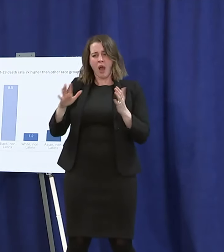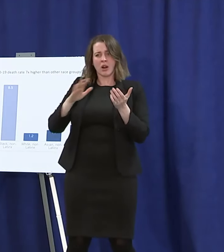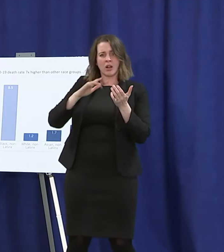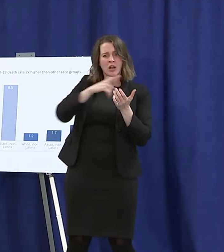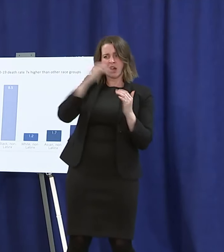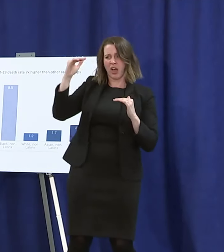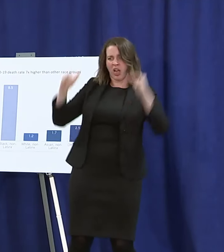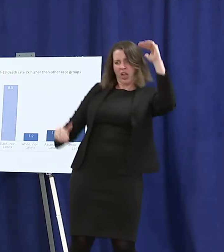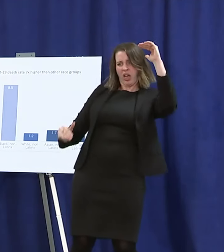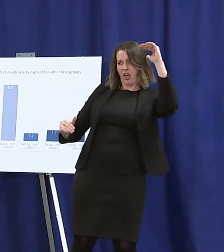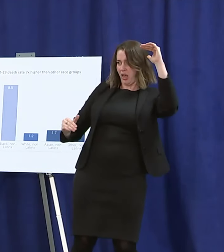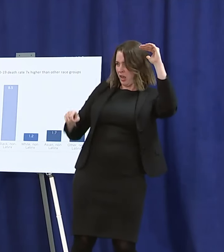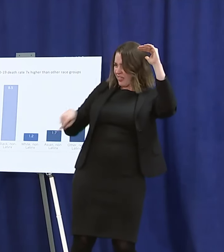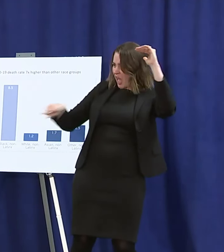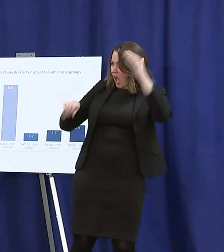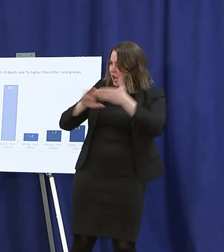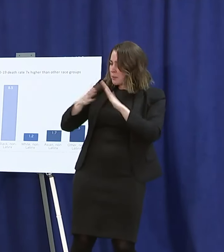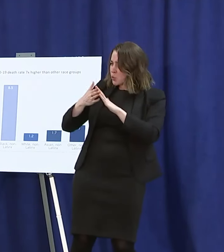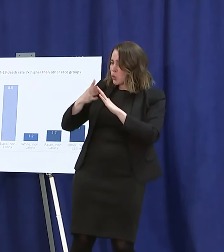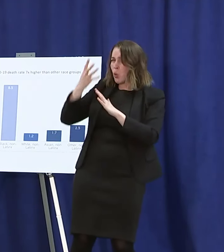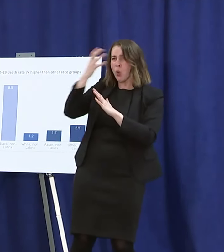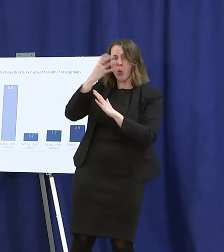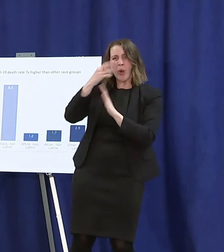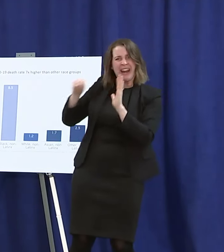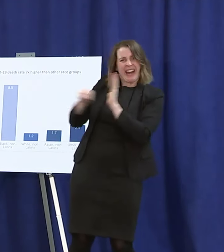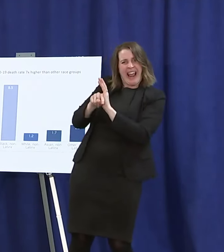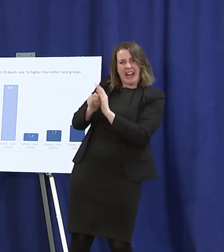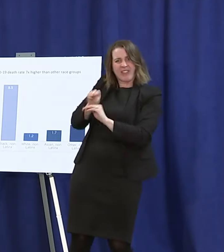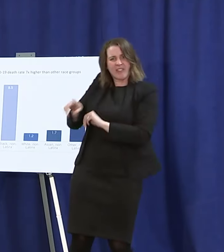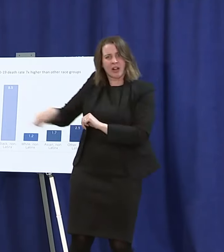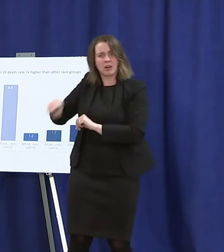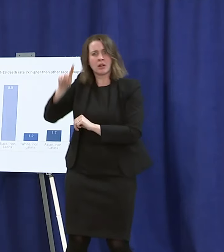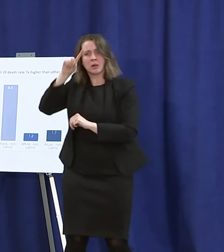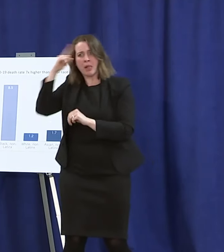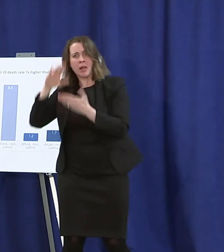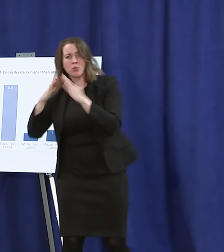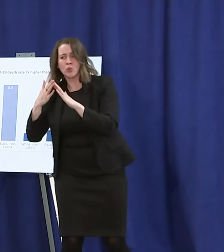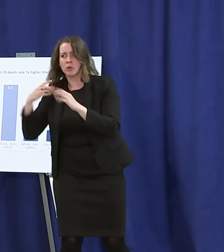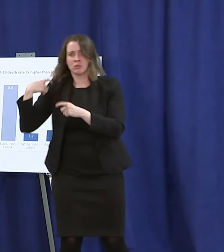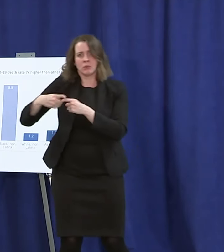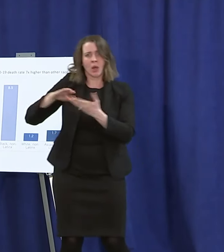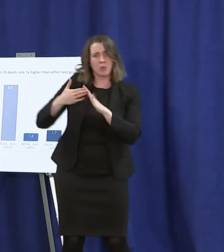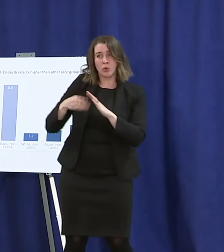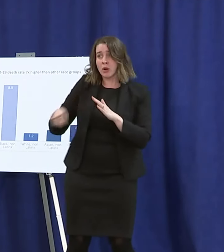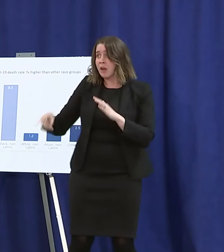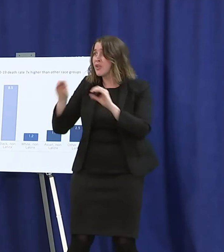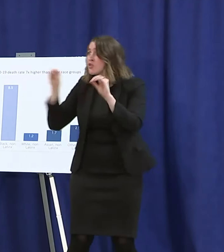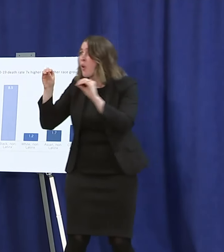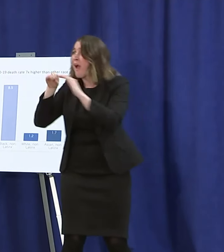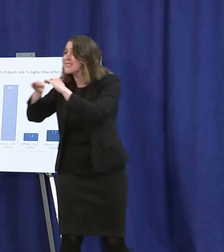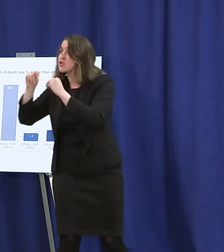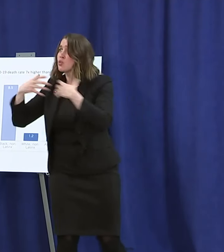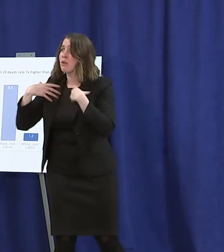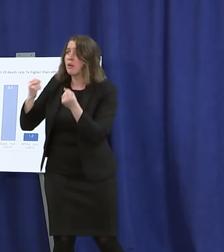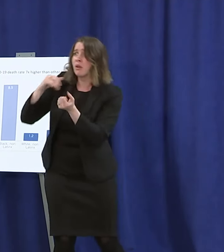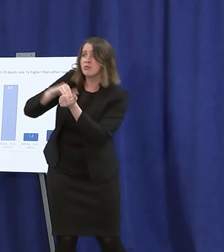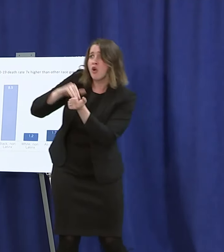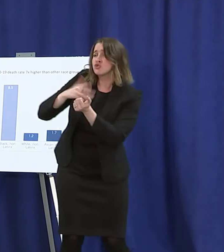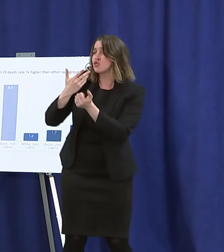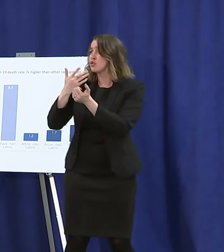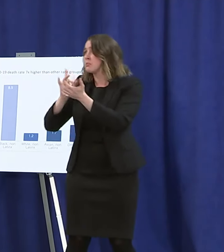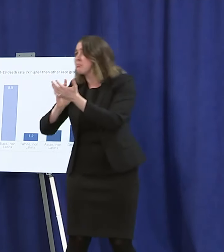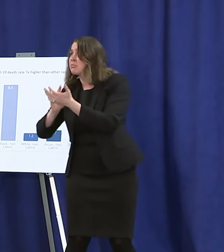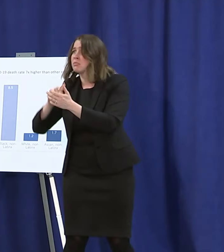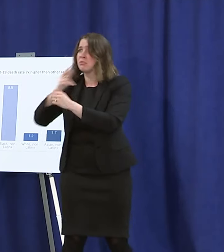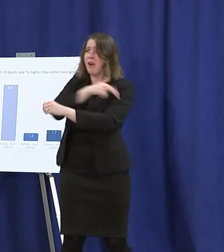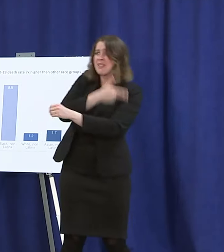impacting in a negative way Black and brown communities over access to health and life expectancy. We